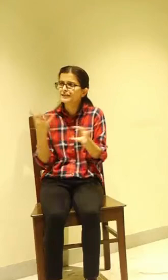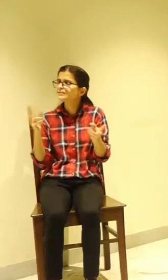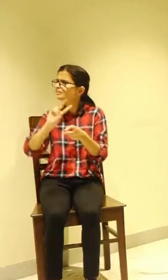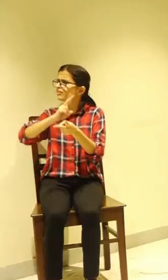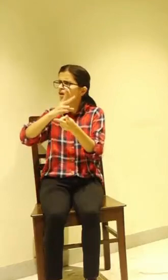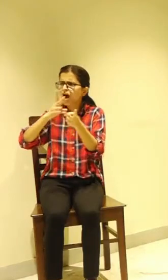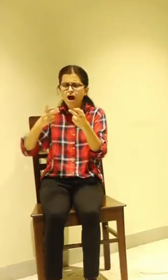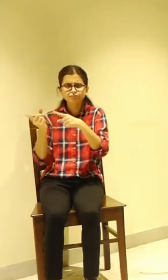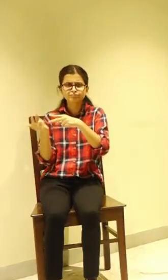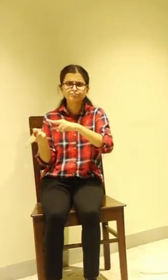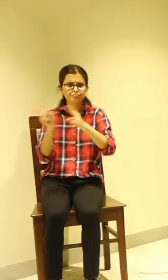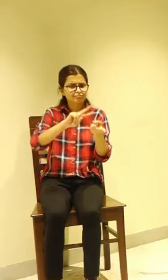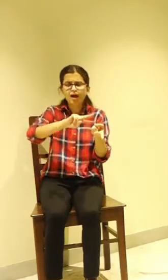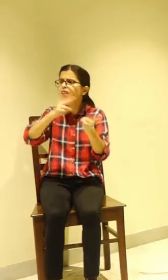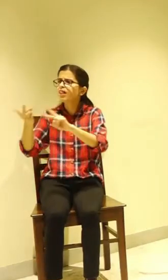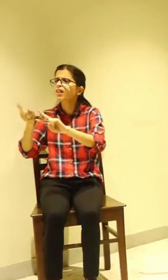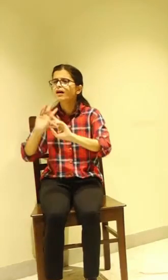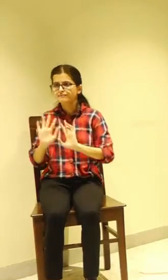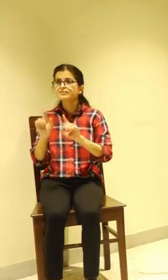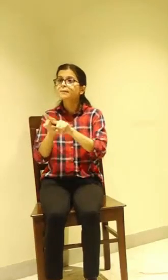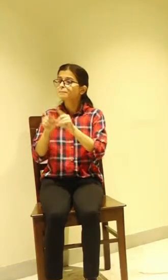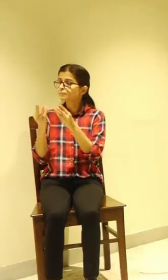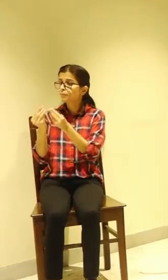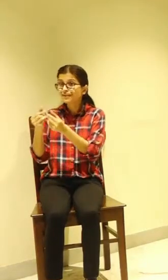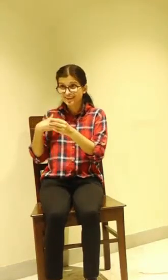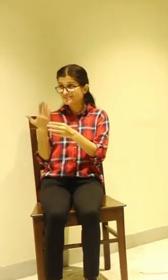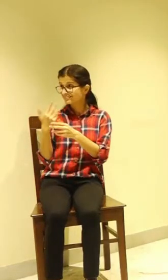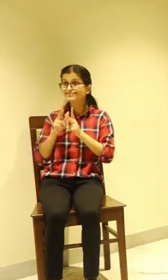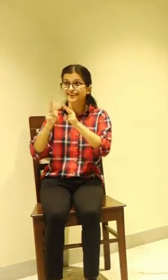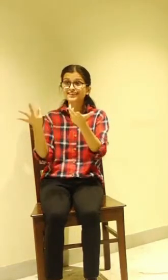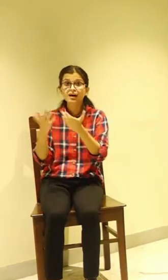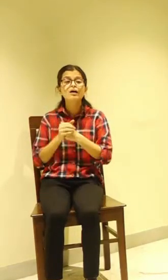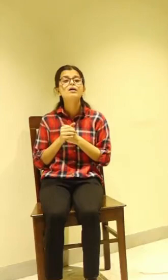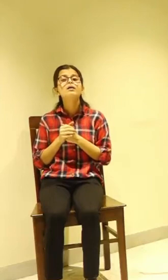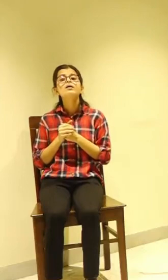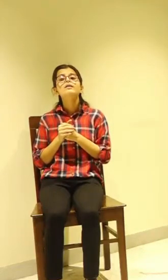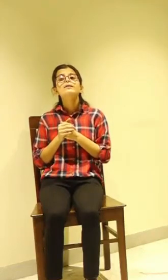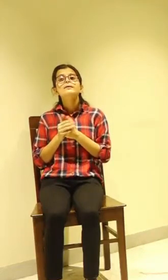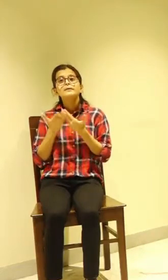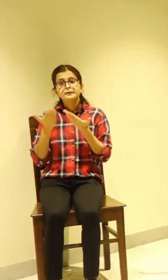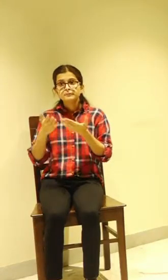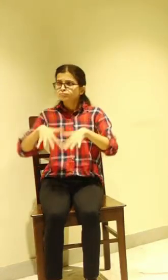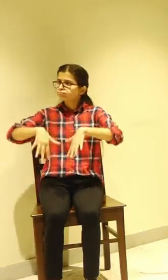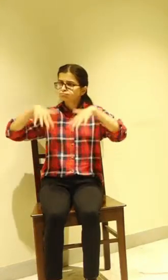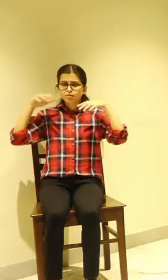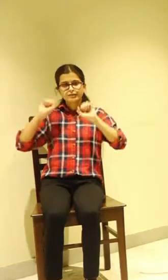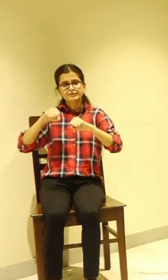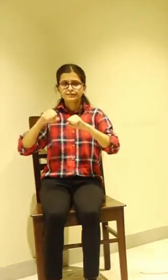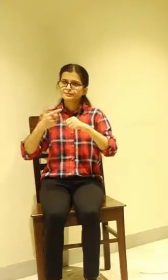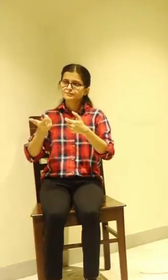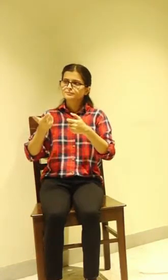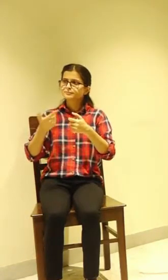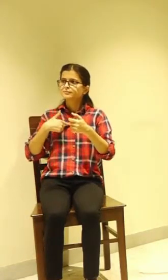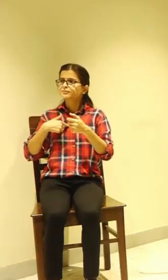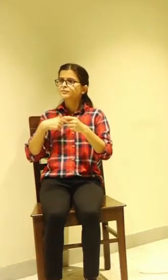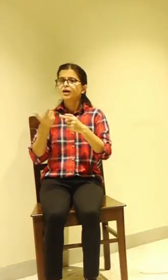reversals. Property was one. So as you just correctly said, property, the assembly was told, do not give due process